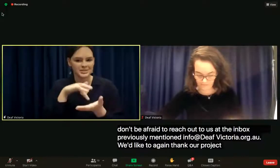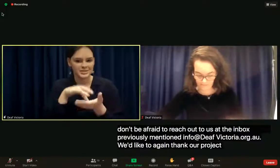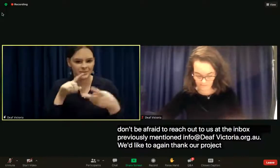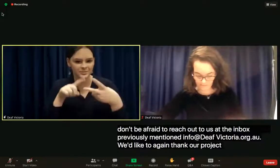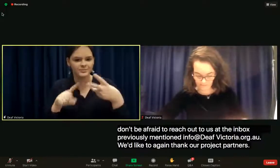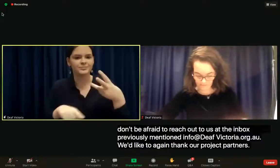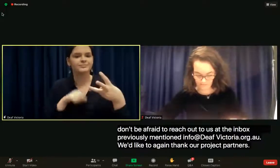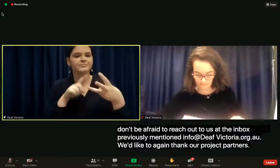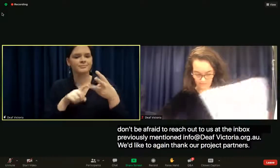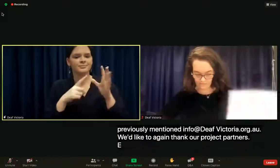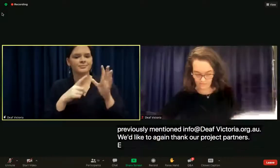Health Issues Centre,